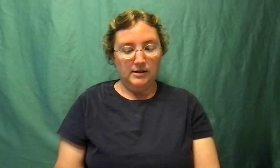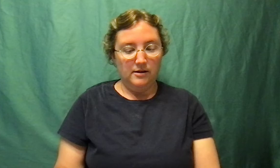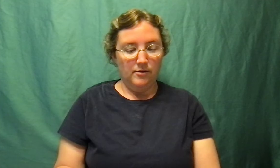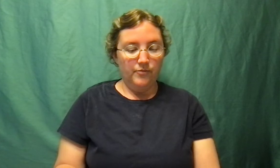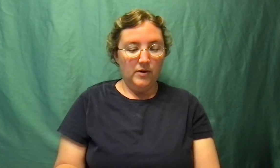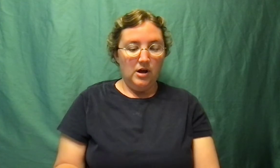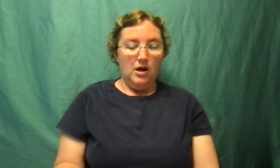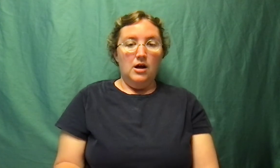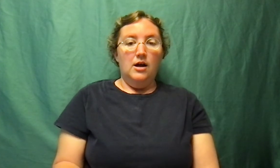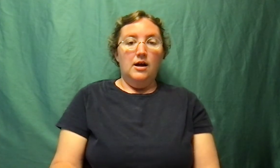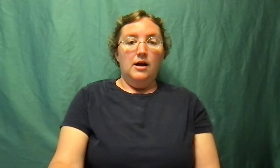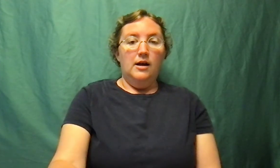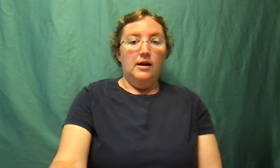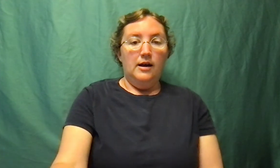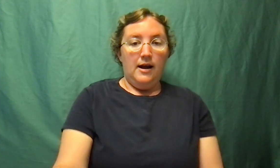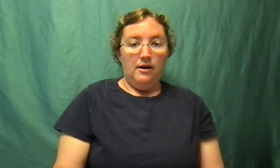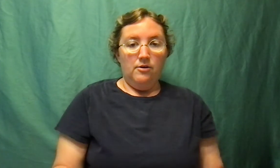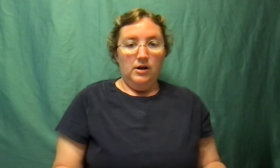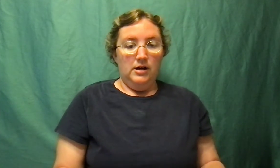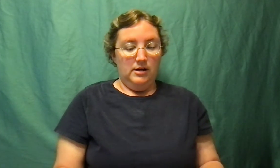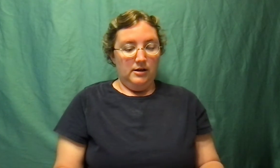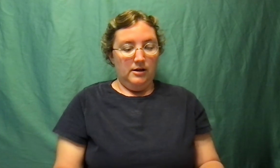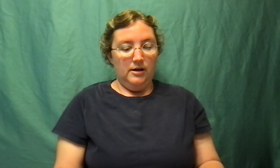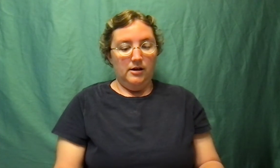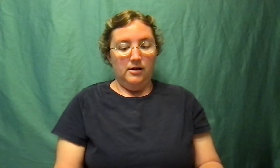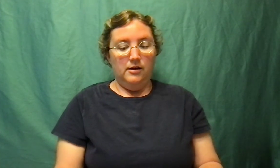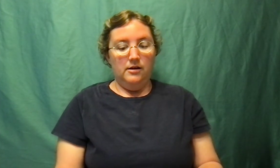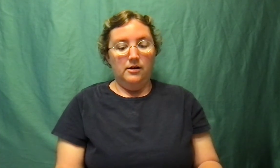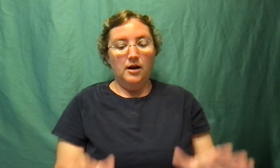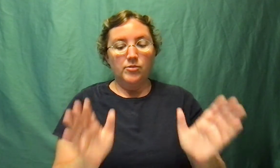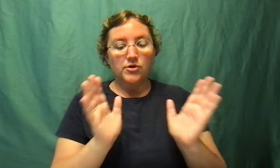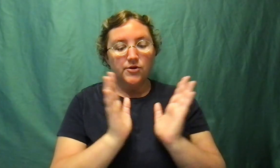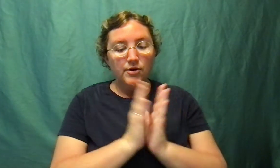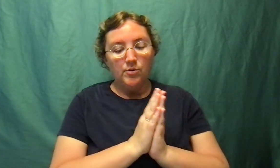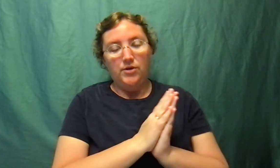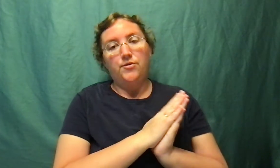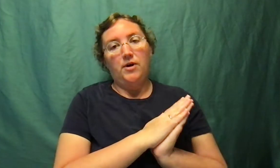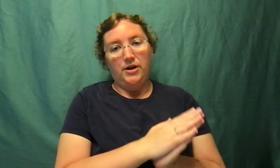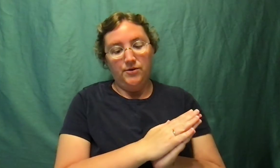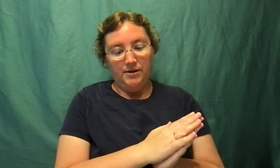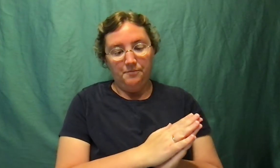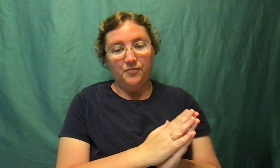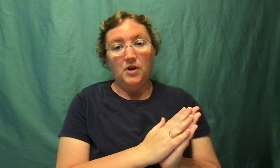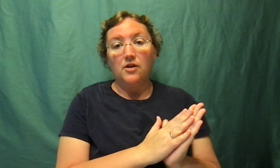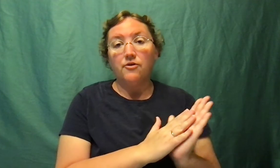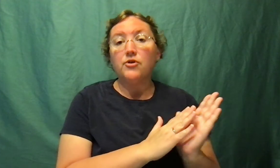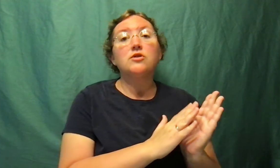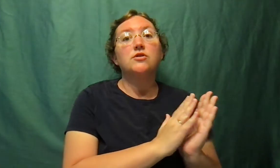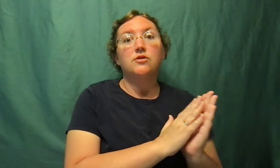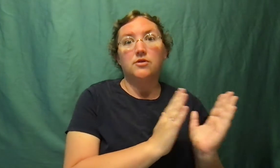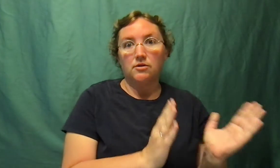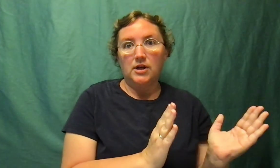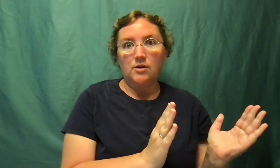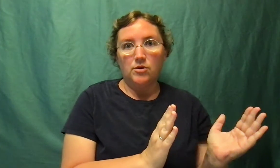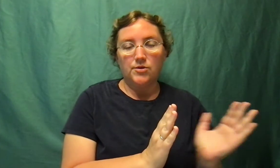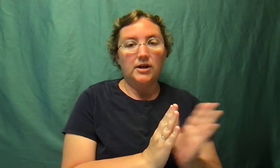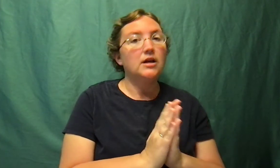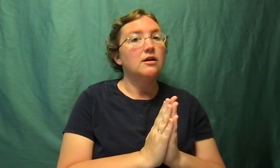there. Now, numbers 31 through 100. The first 30 were tricky.